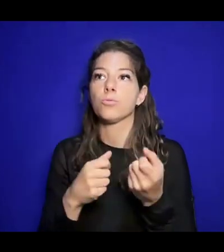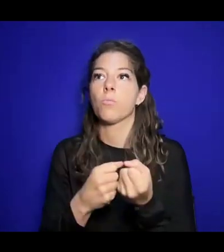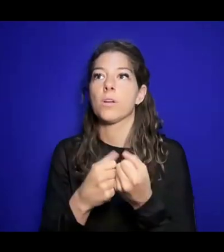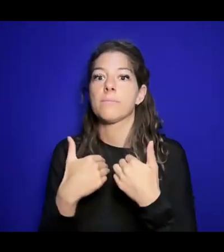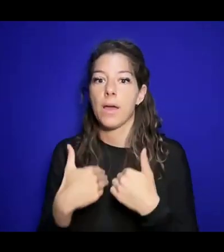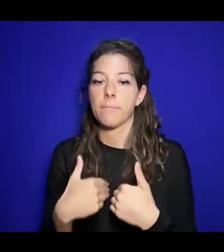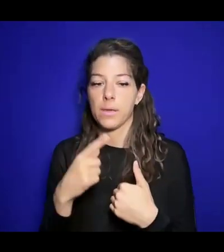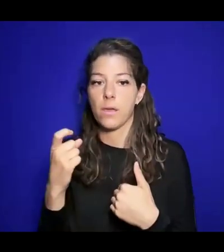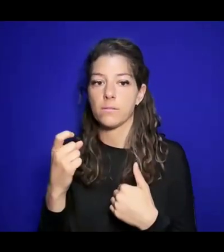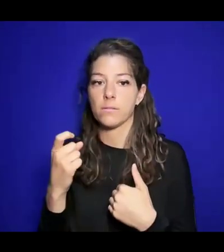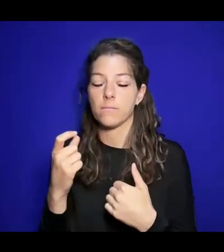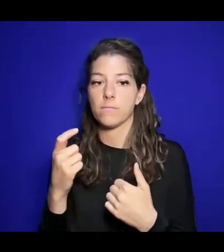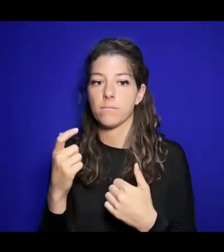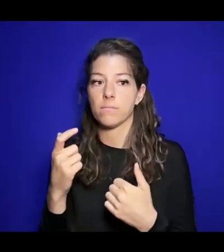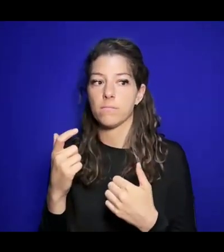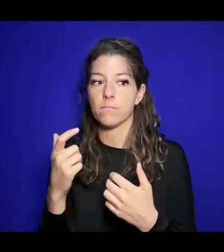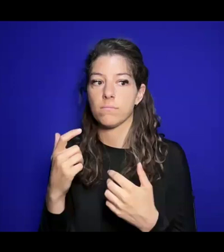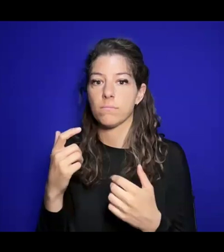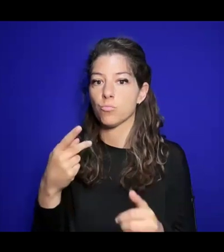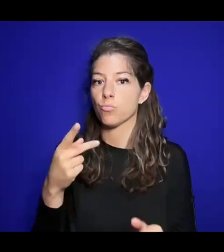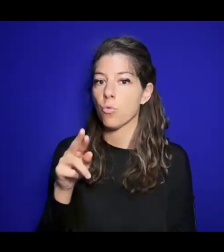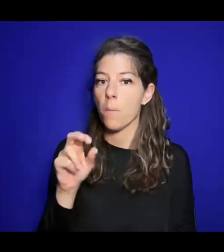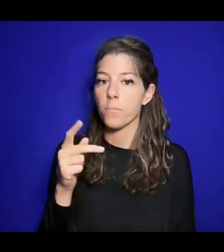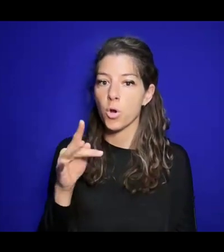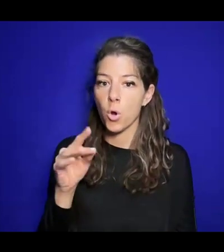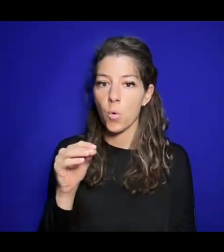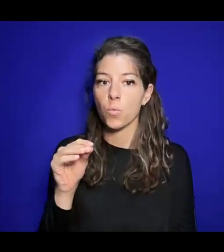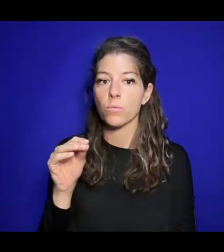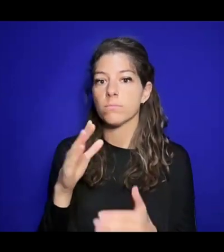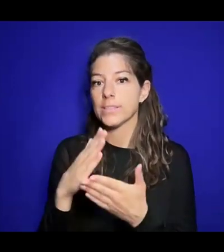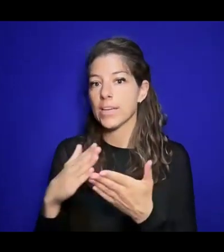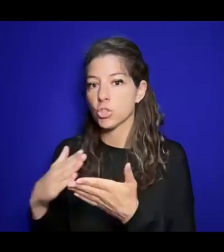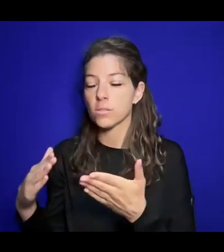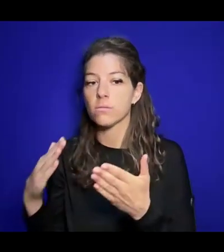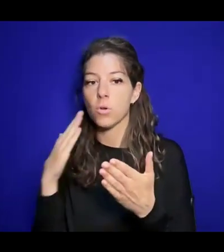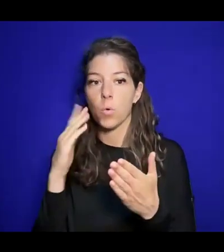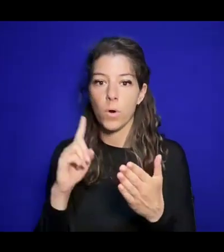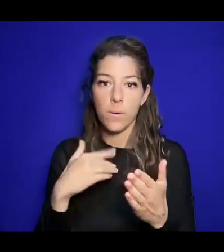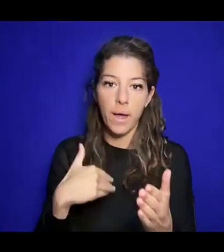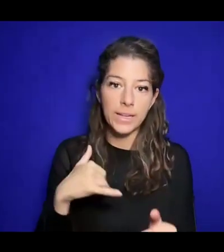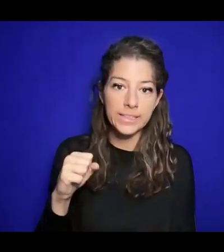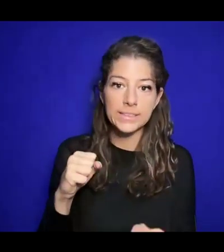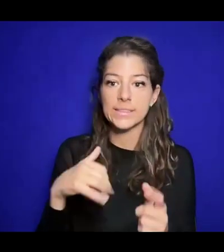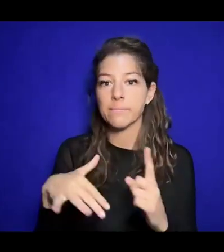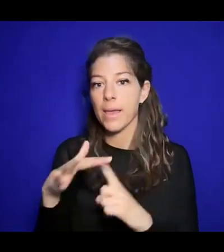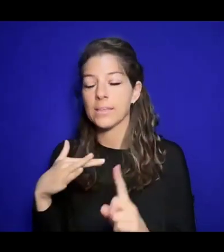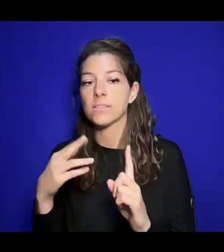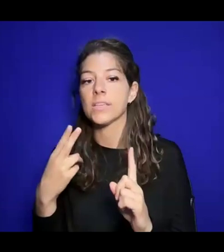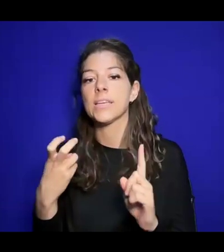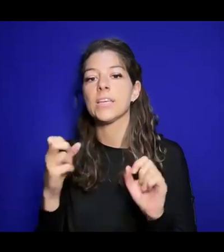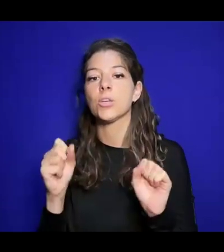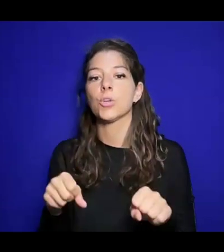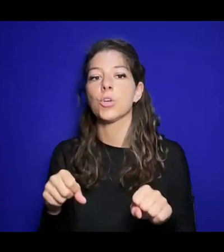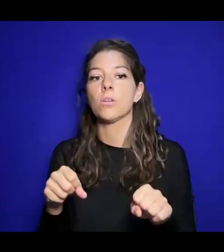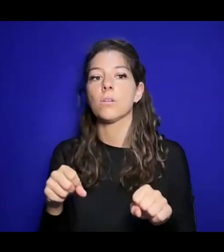body because of the proprioception. And so knowing where your body is in space, he could,